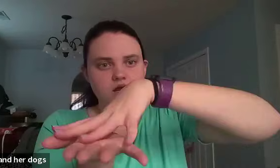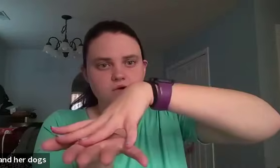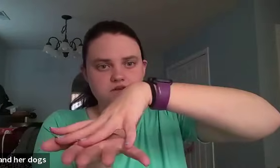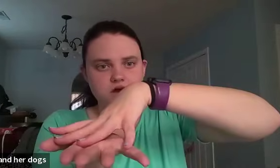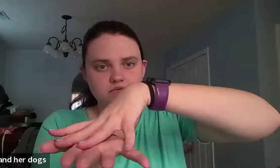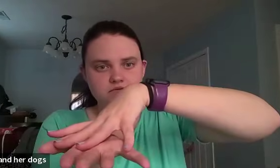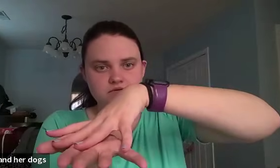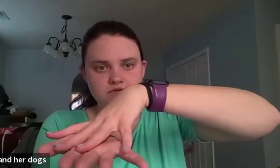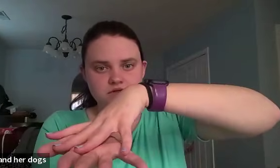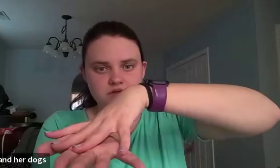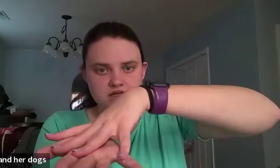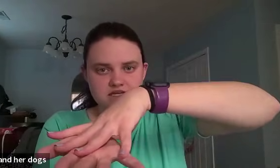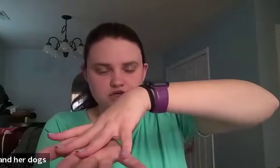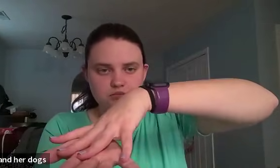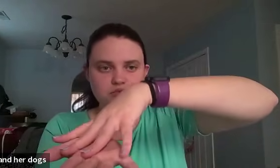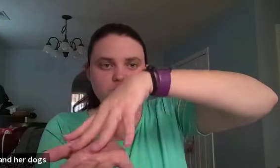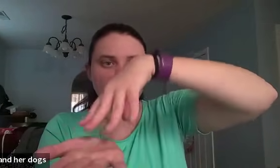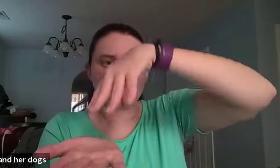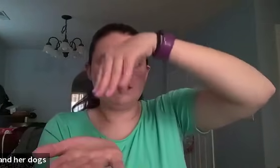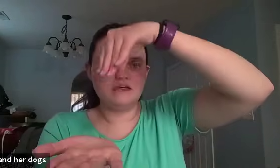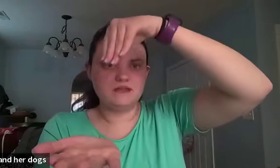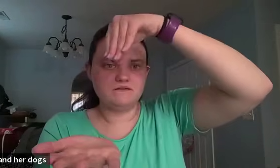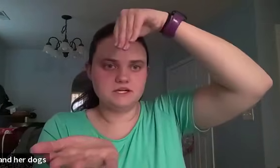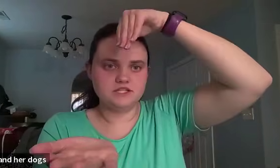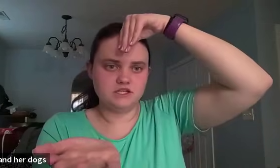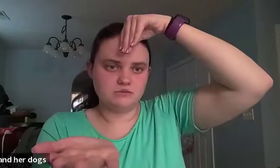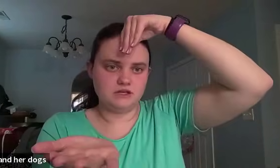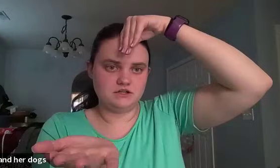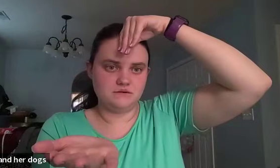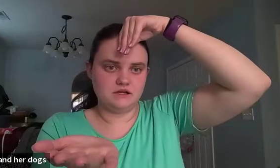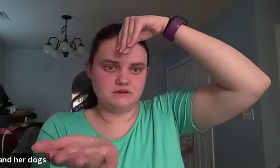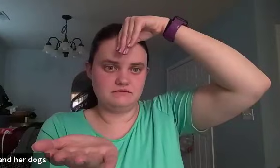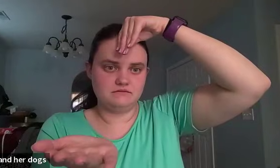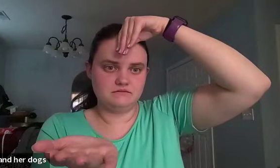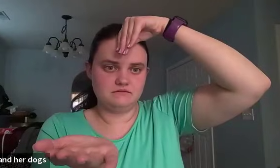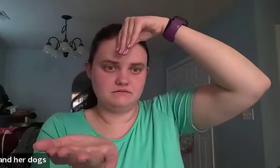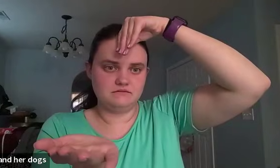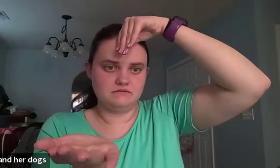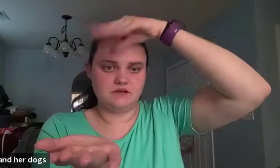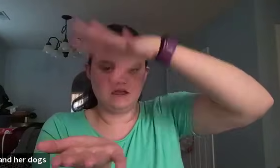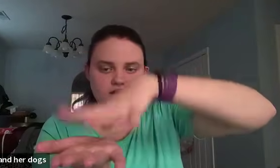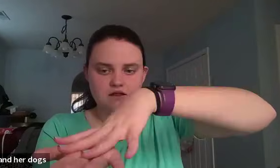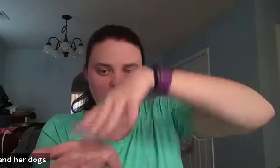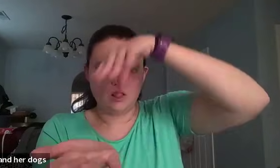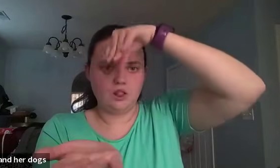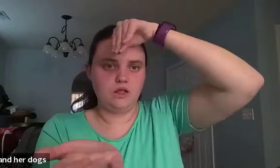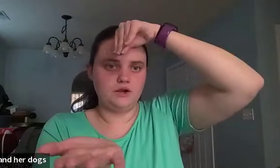come on top. It's like you're pulling in the information and you bring it to your forehead. Okay,